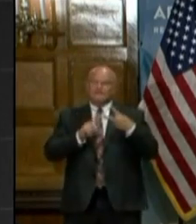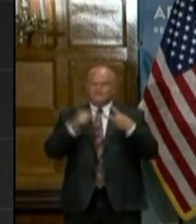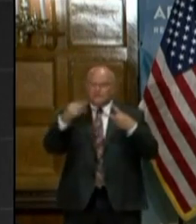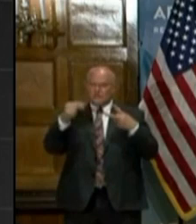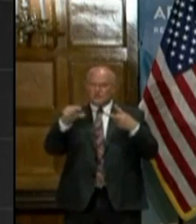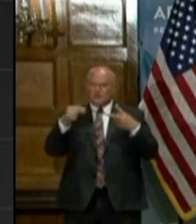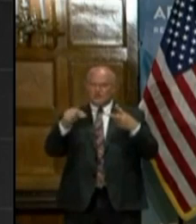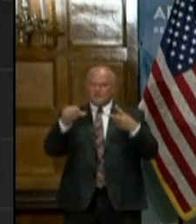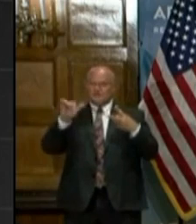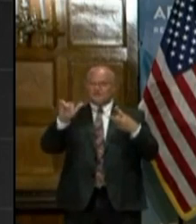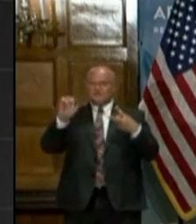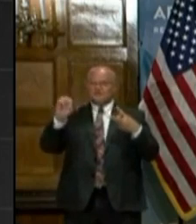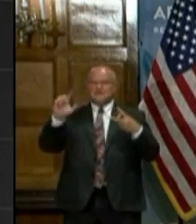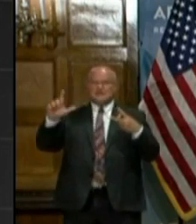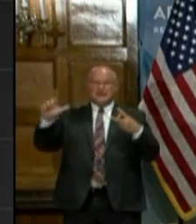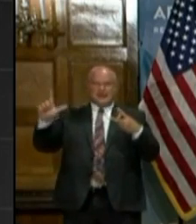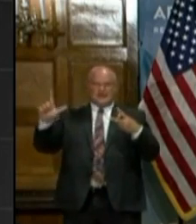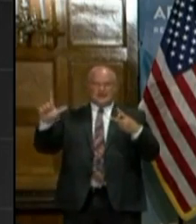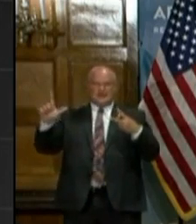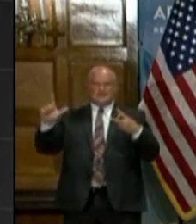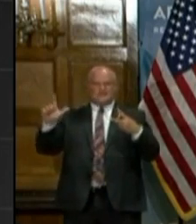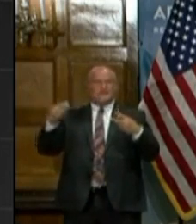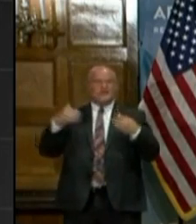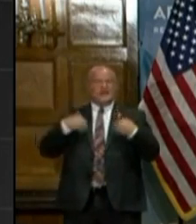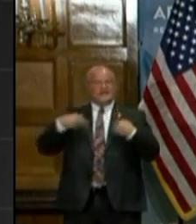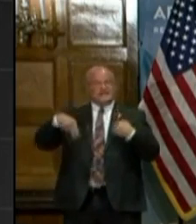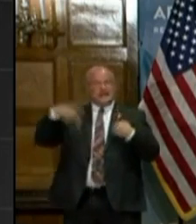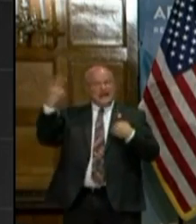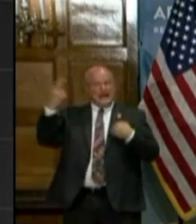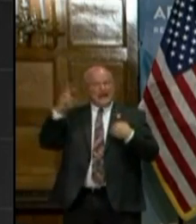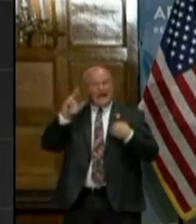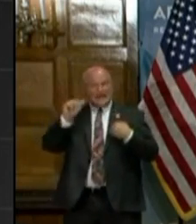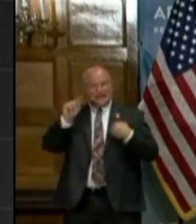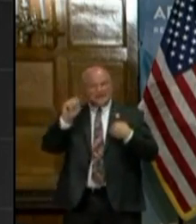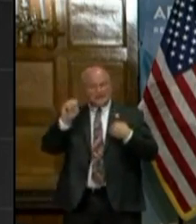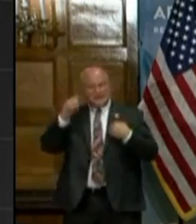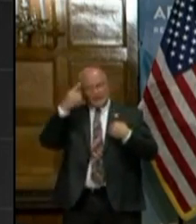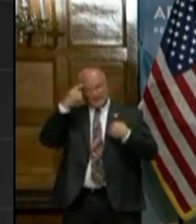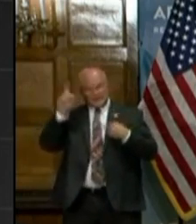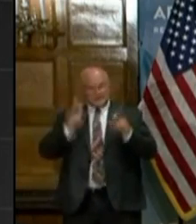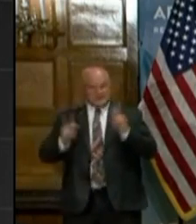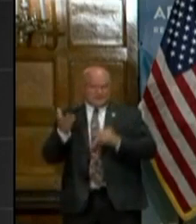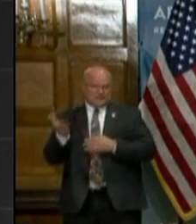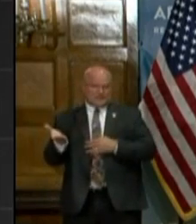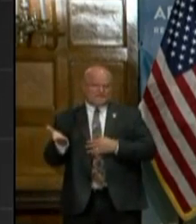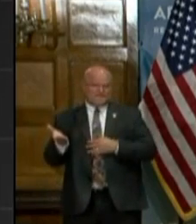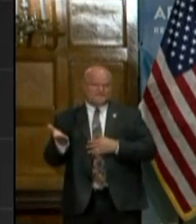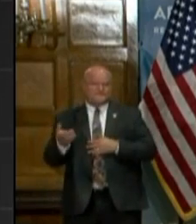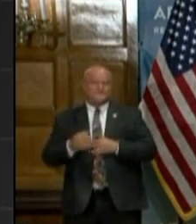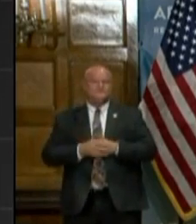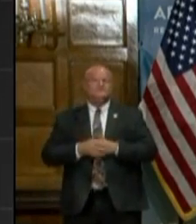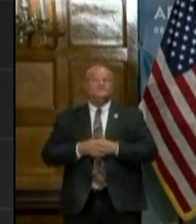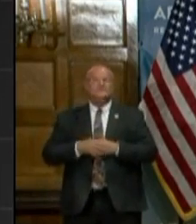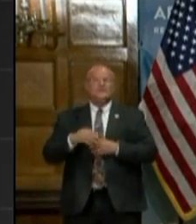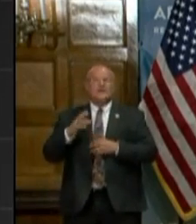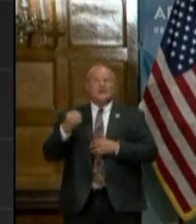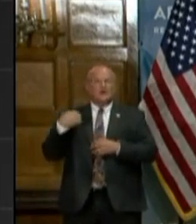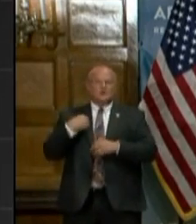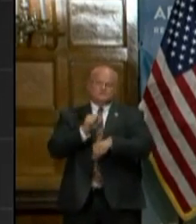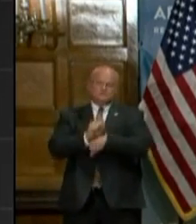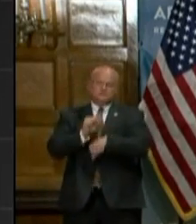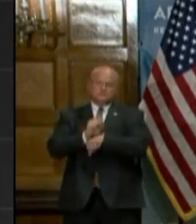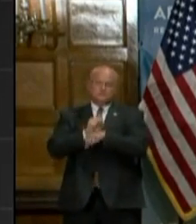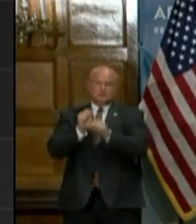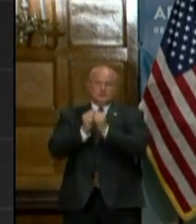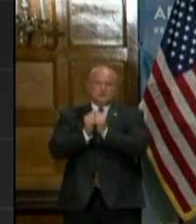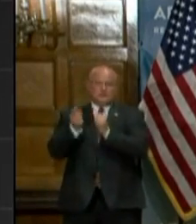green line, is Yell County, which also has a high rate of cases per population. and we've been working